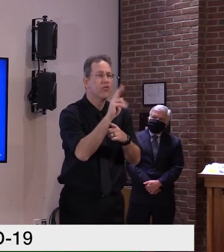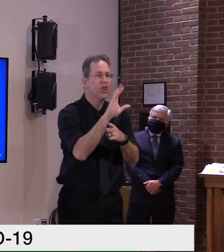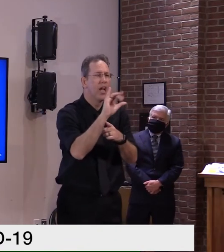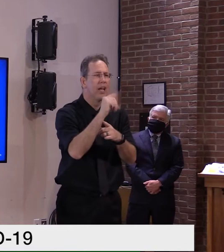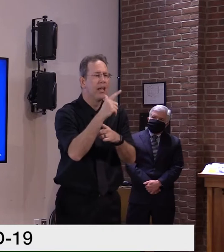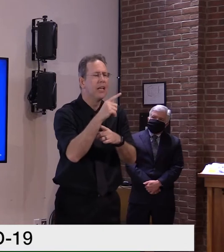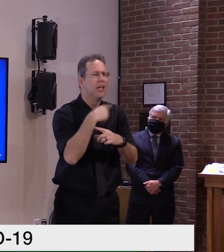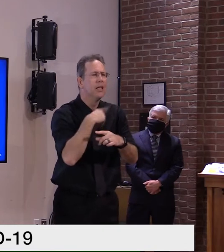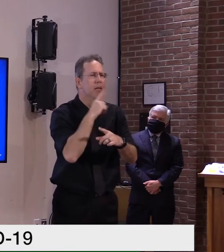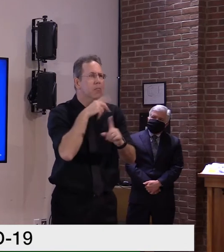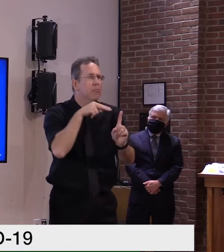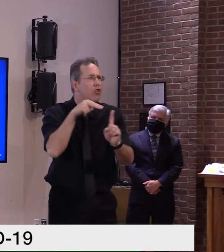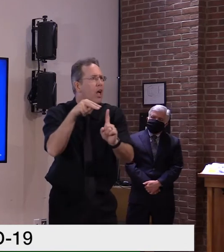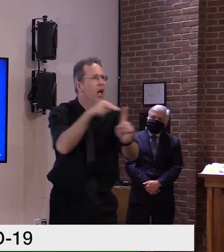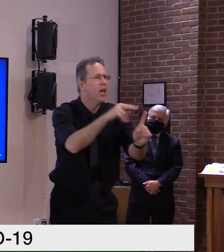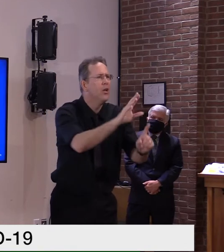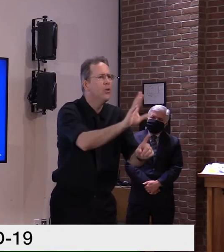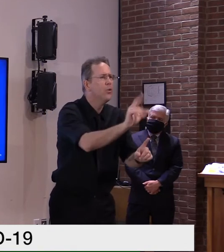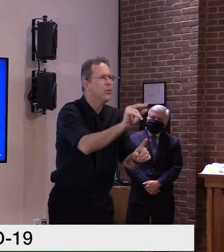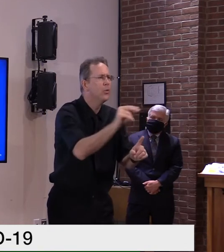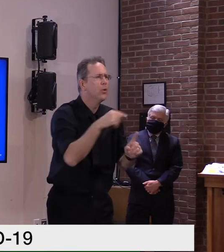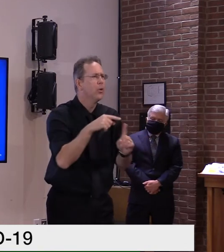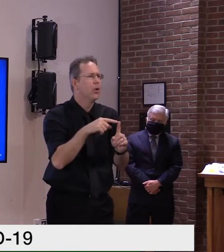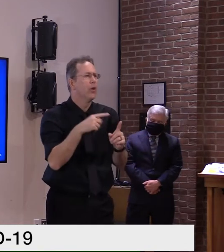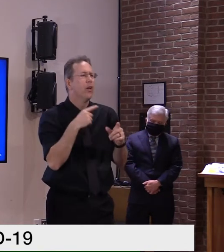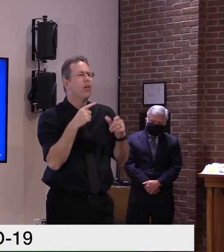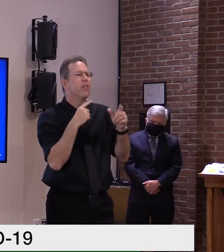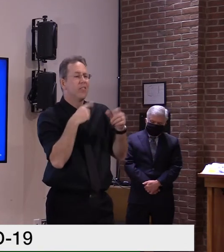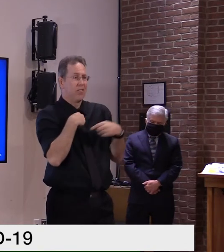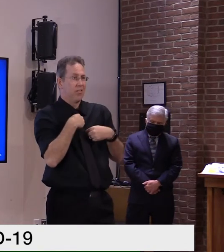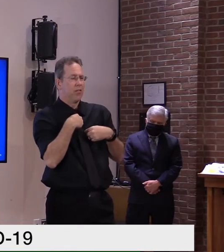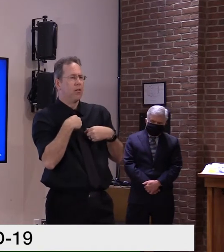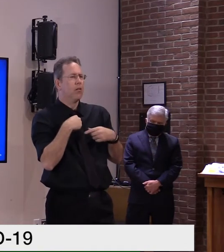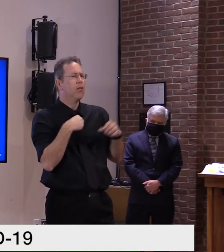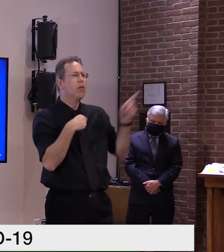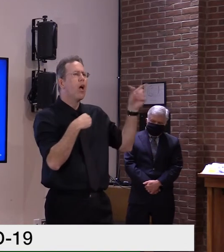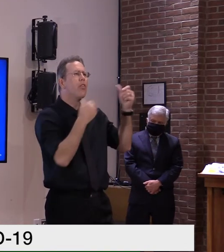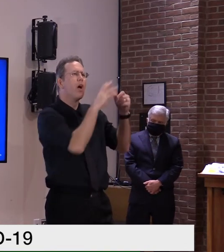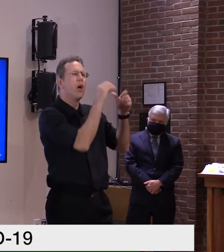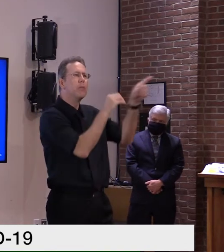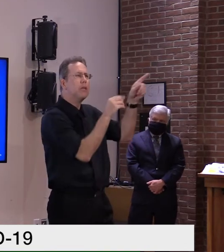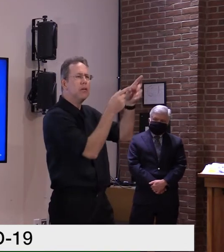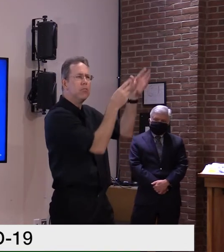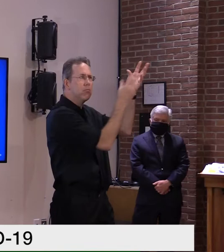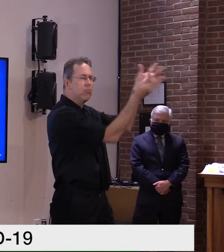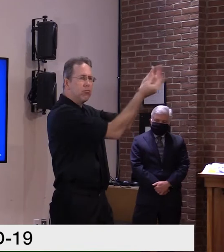provider, and in many ways available not just to us but to the public at large.